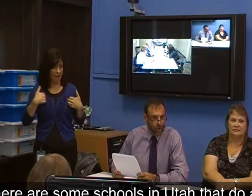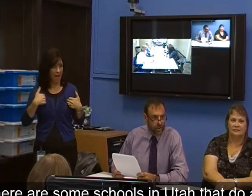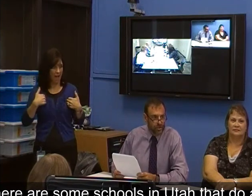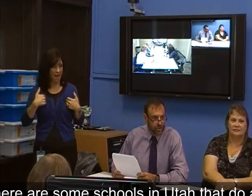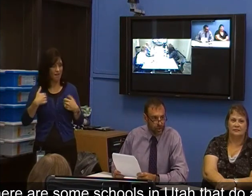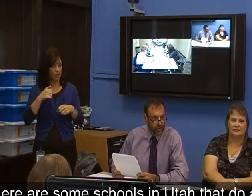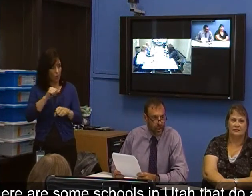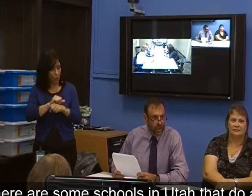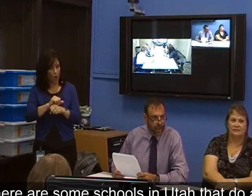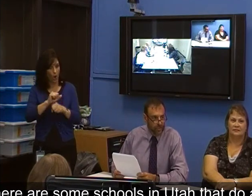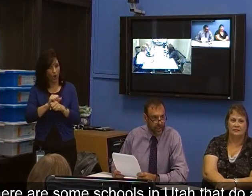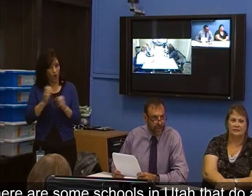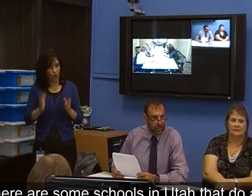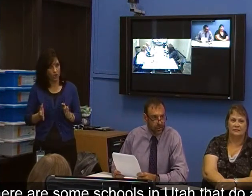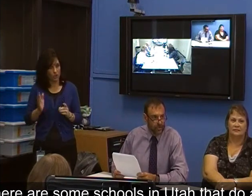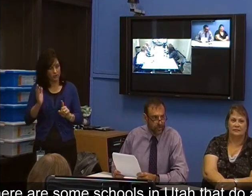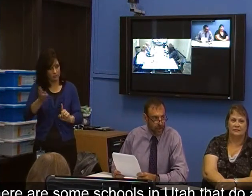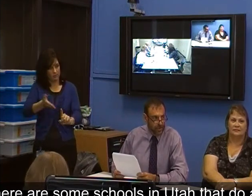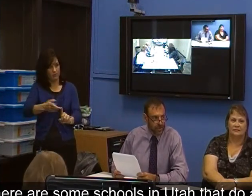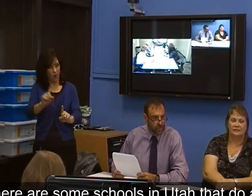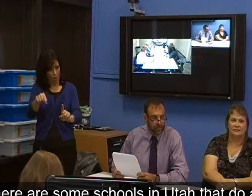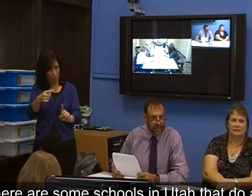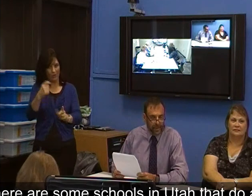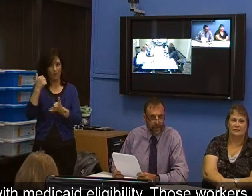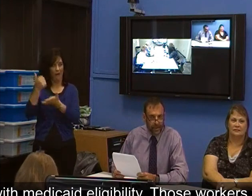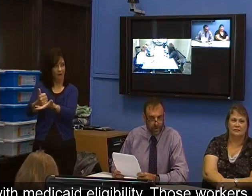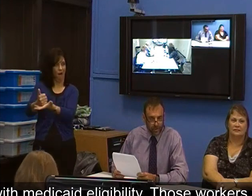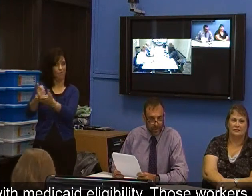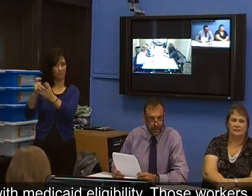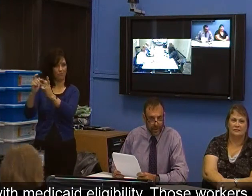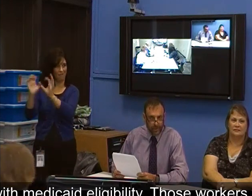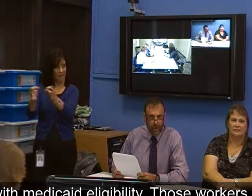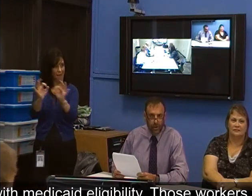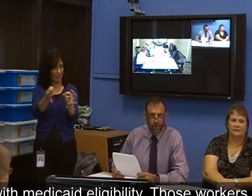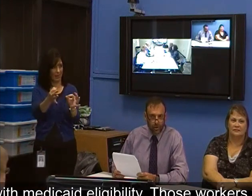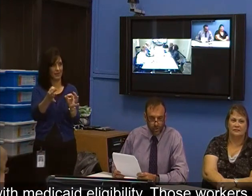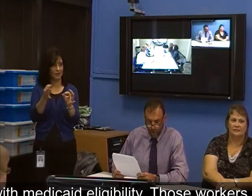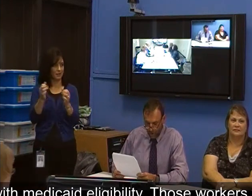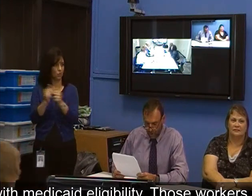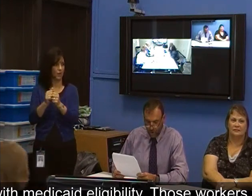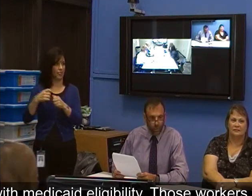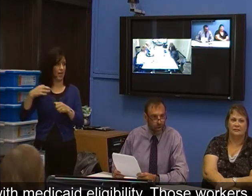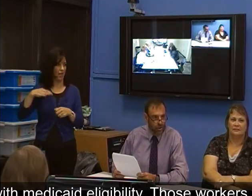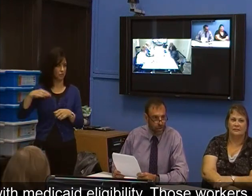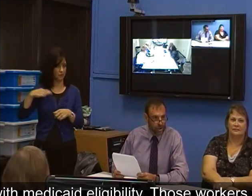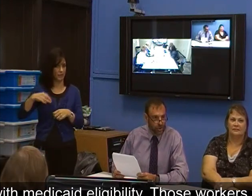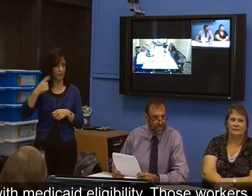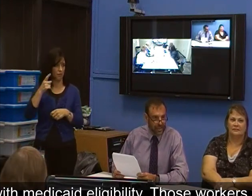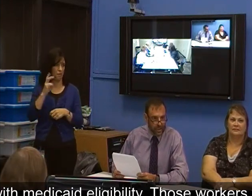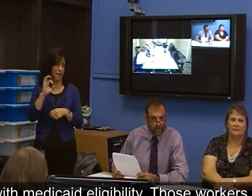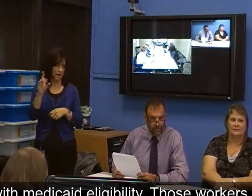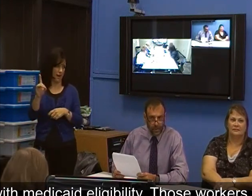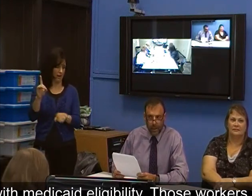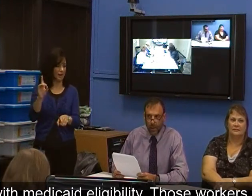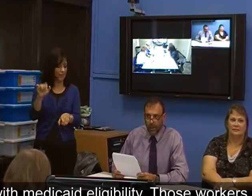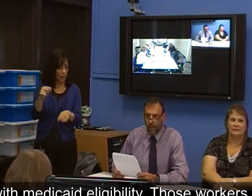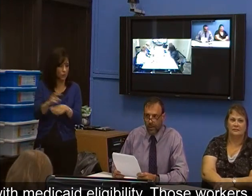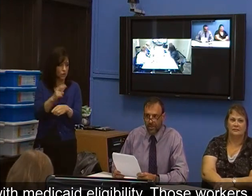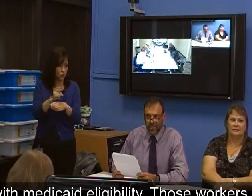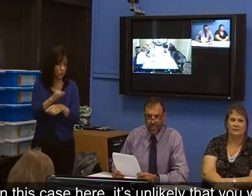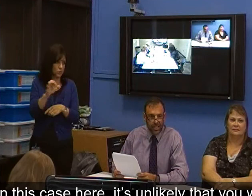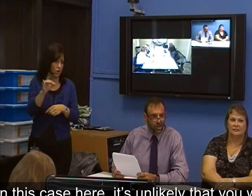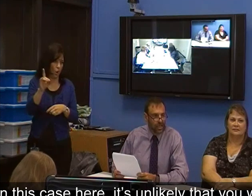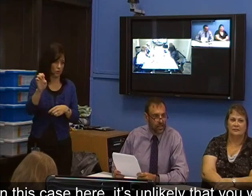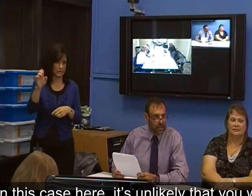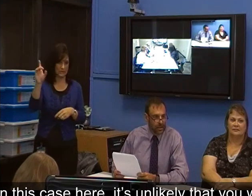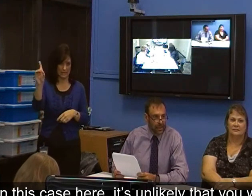workers devoted to helping out families with Medicaid eligibility. Those workers would use code D. In